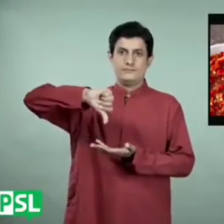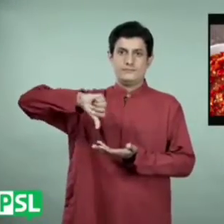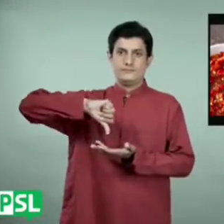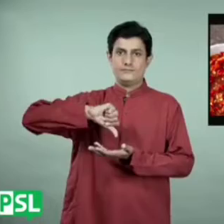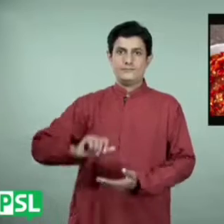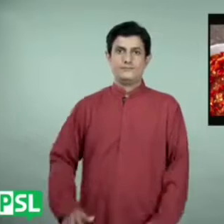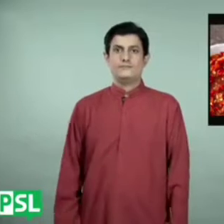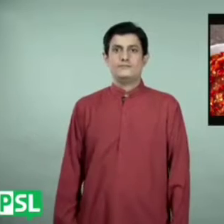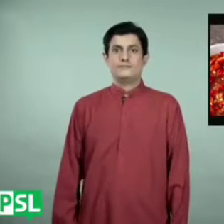Fiery sauce.